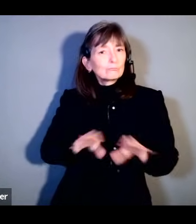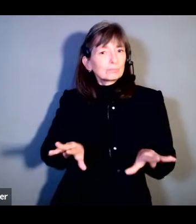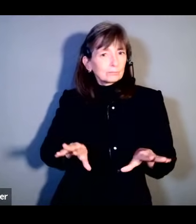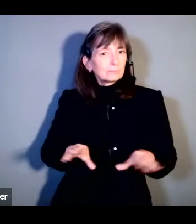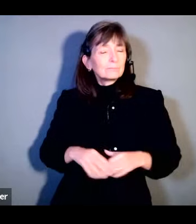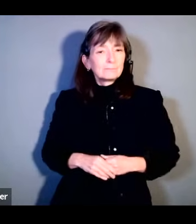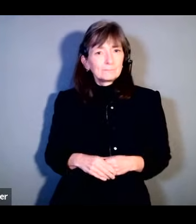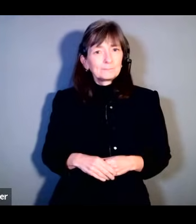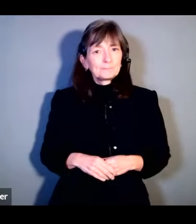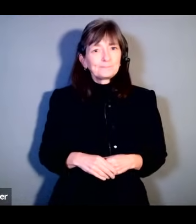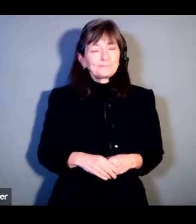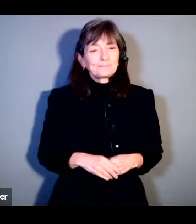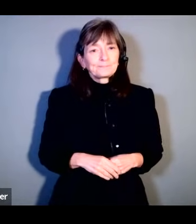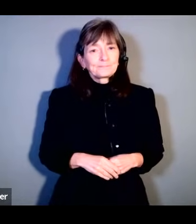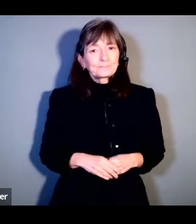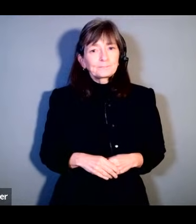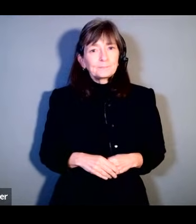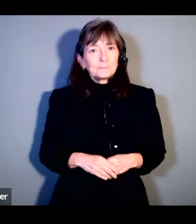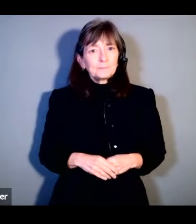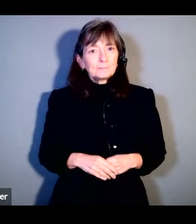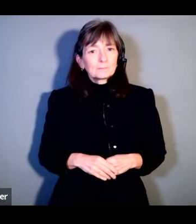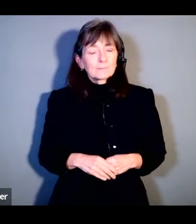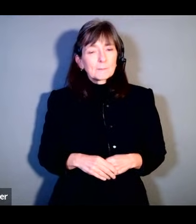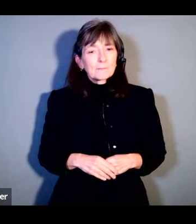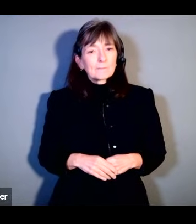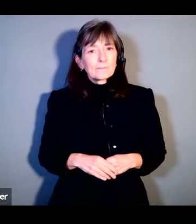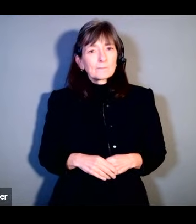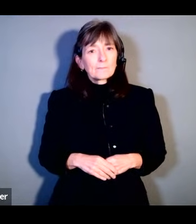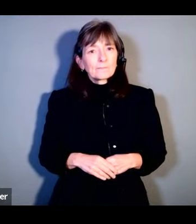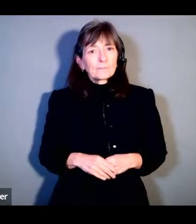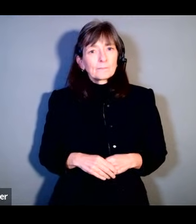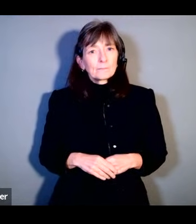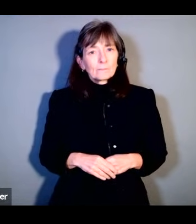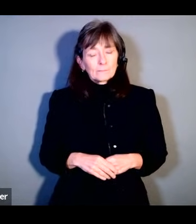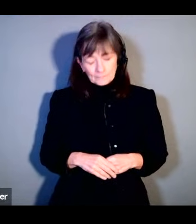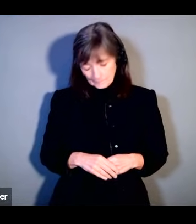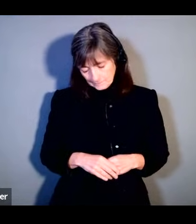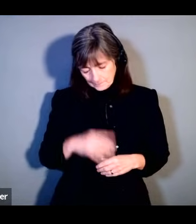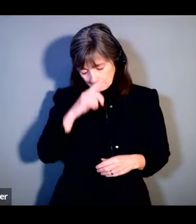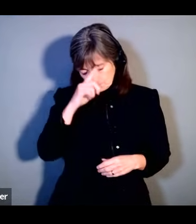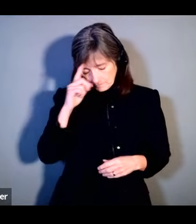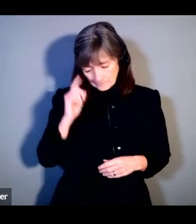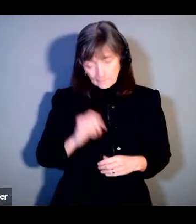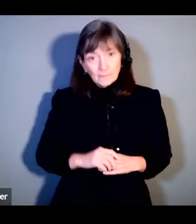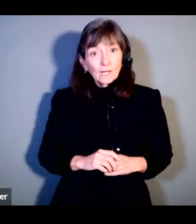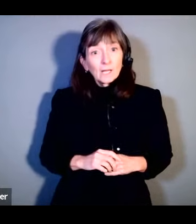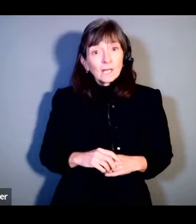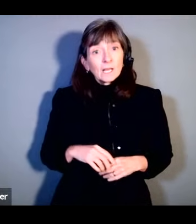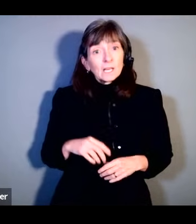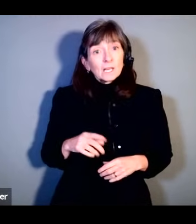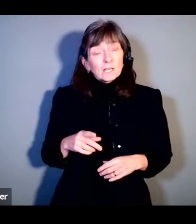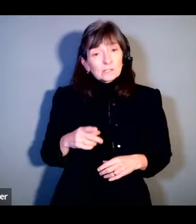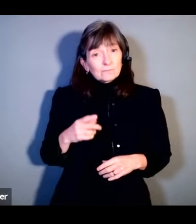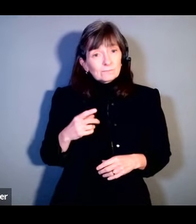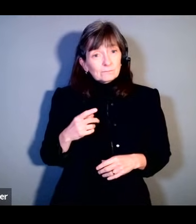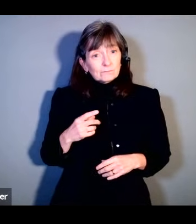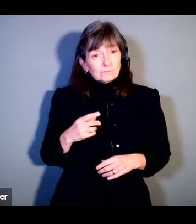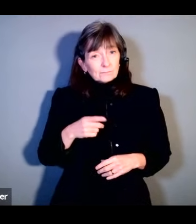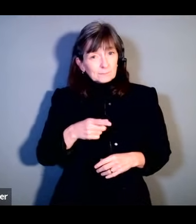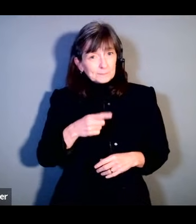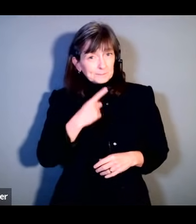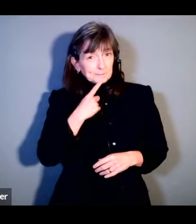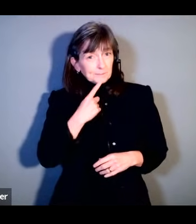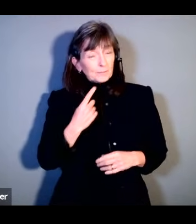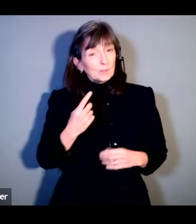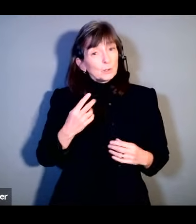spread. And I want to ask about you mentioned in your preamble about the hopefully soon